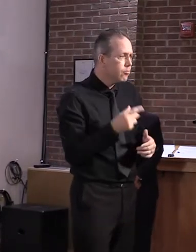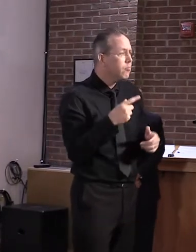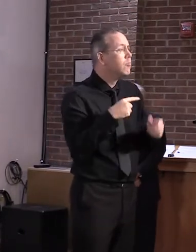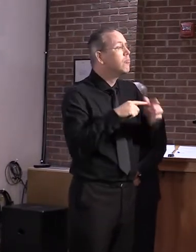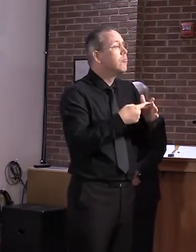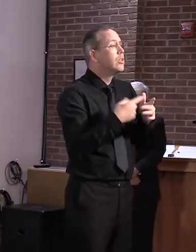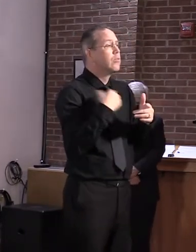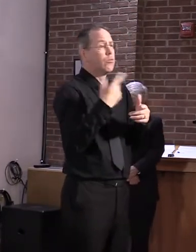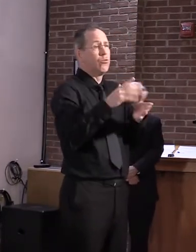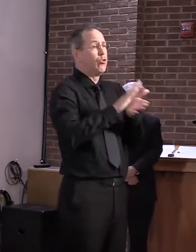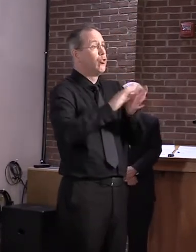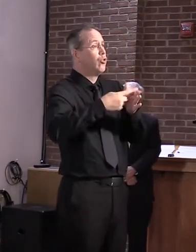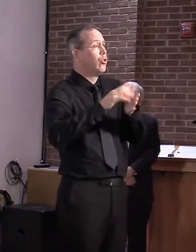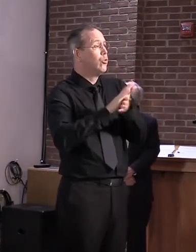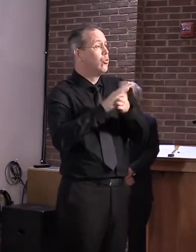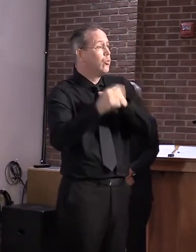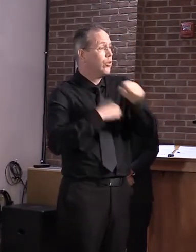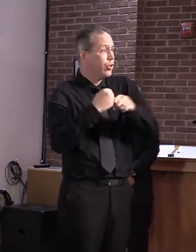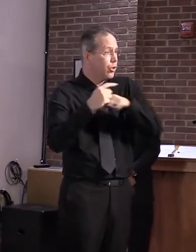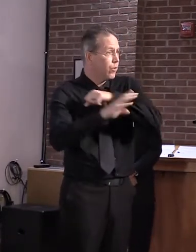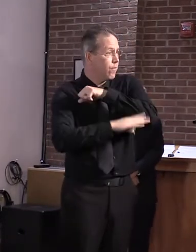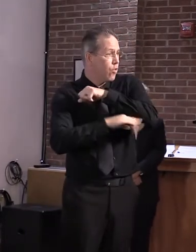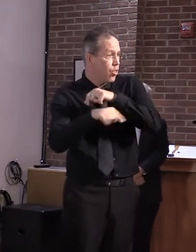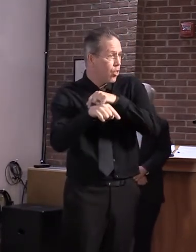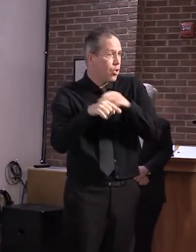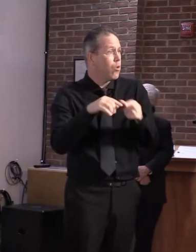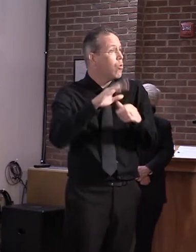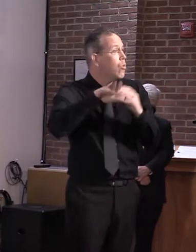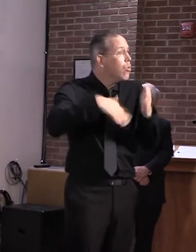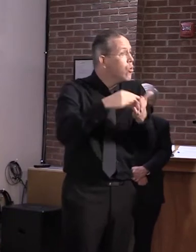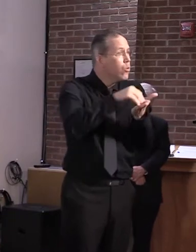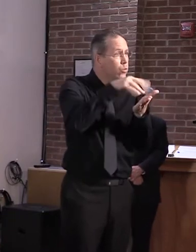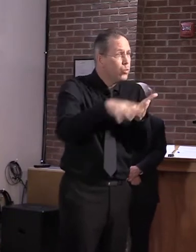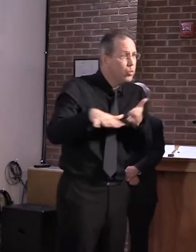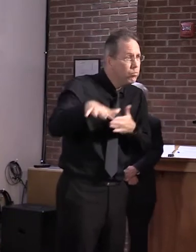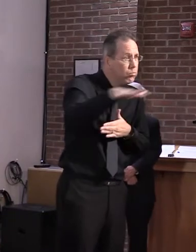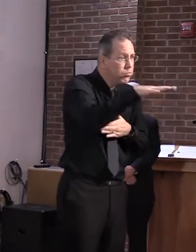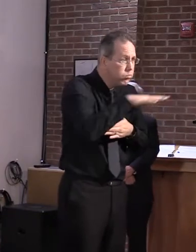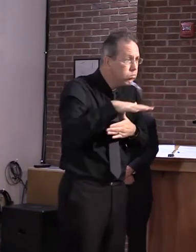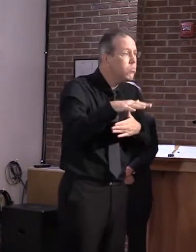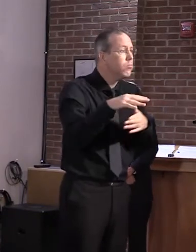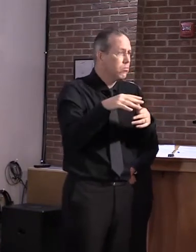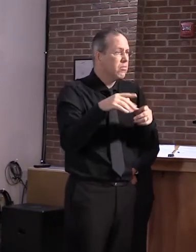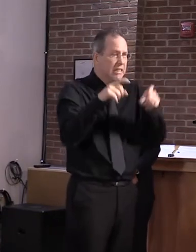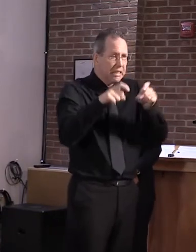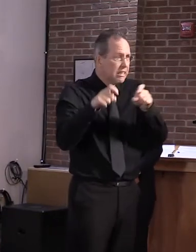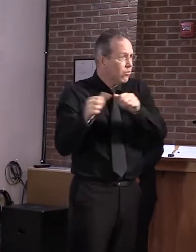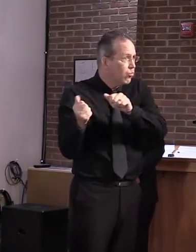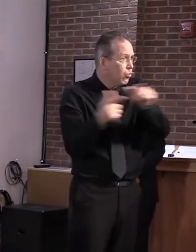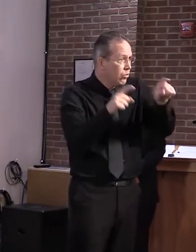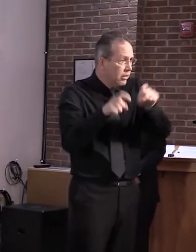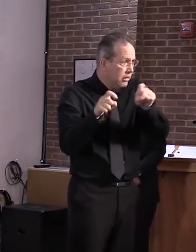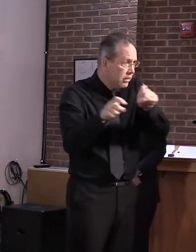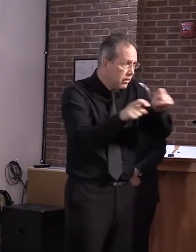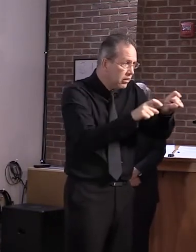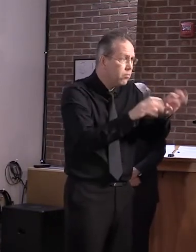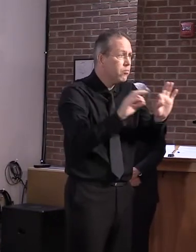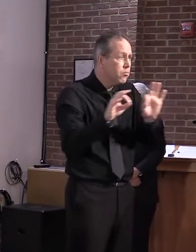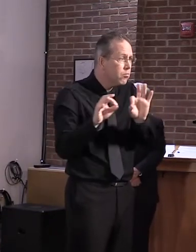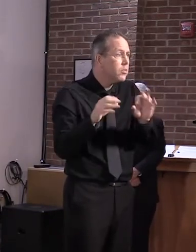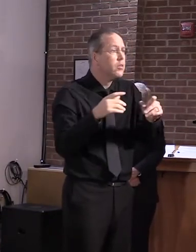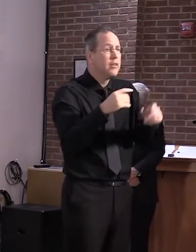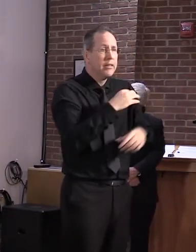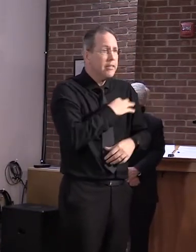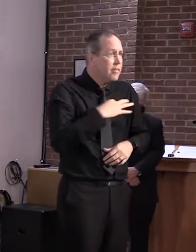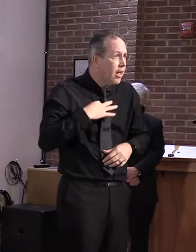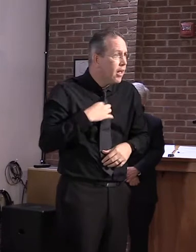we are. We're also going to be monitoring, of course, their health every day. There are things in the contract that require them to give us a health